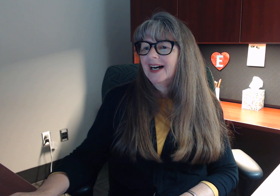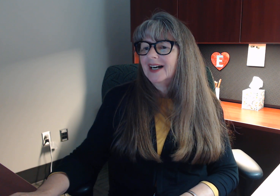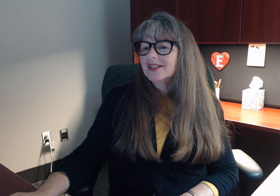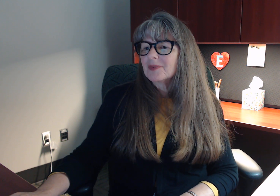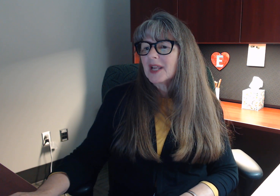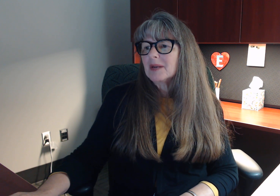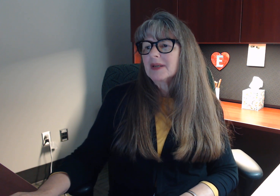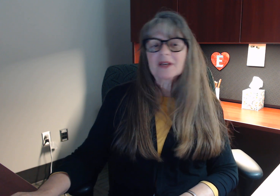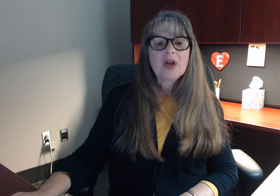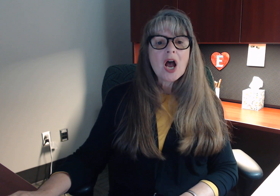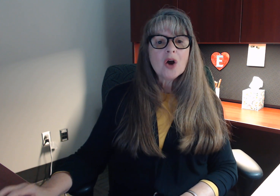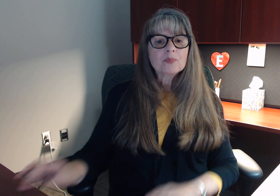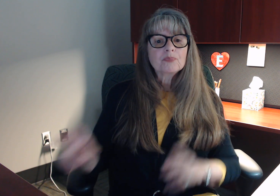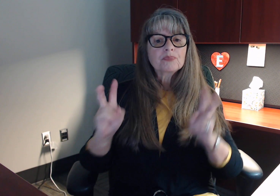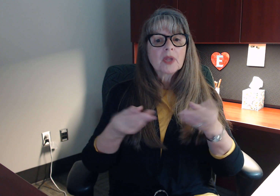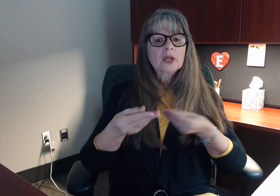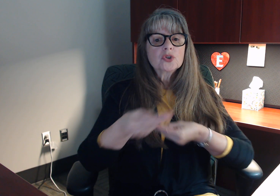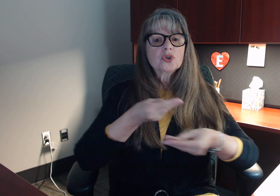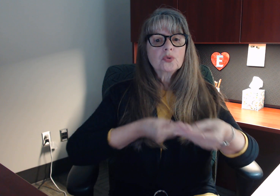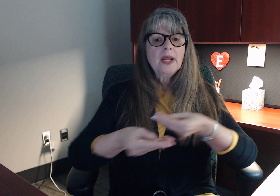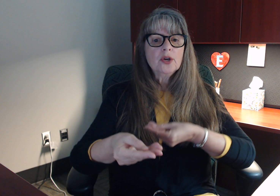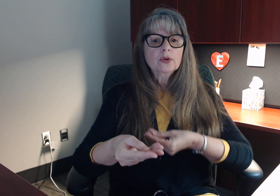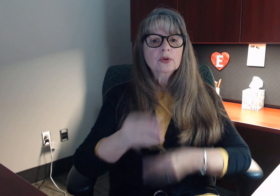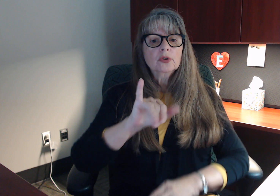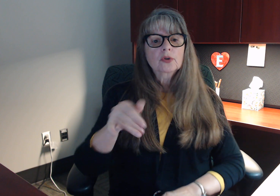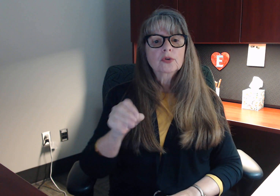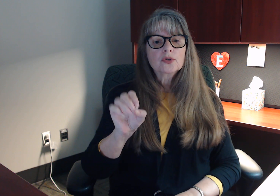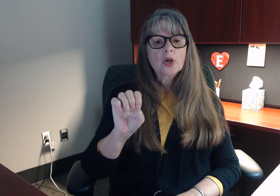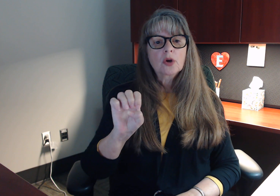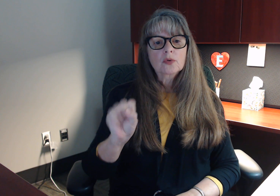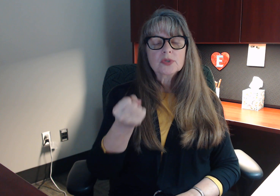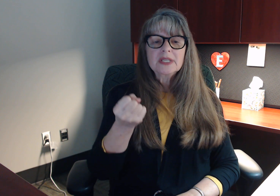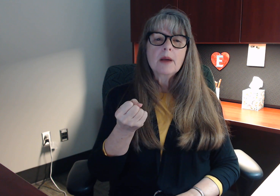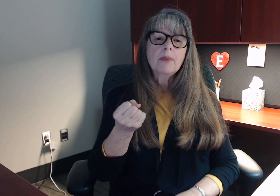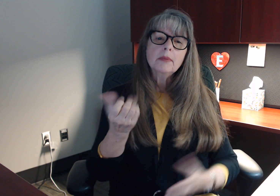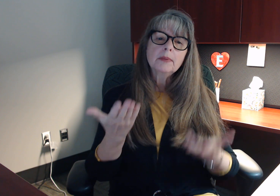Did put ahead of myself. Oh, Trader Joe's. Now, probably